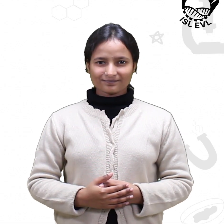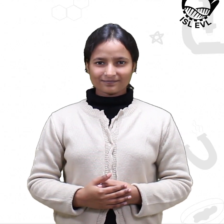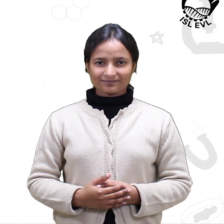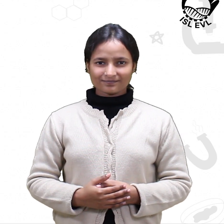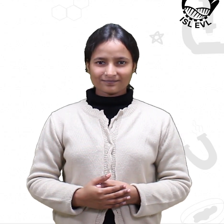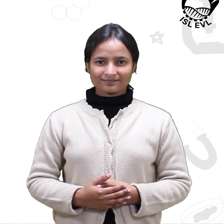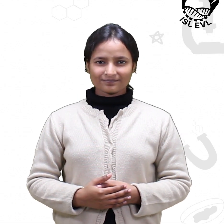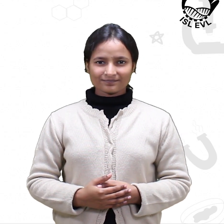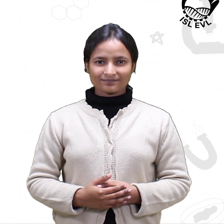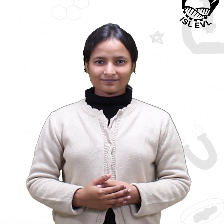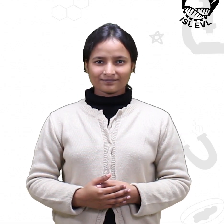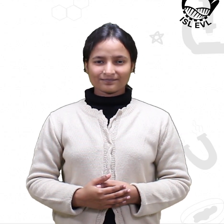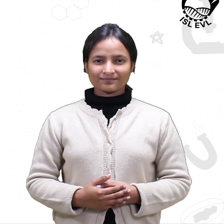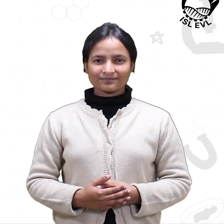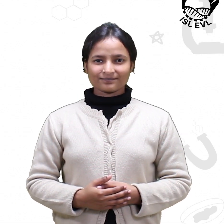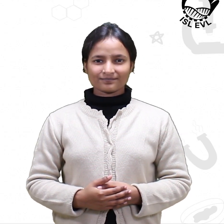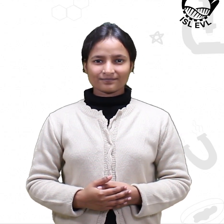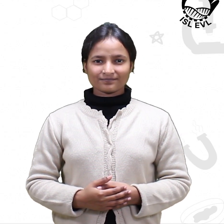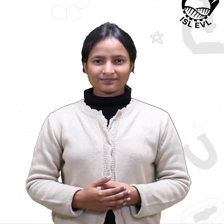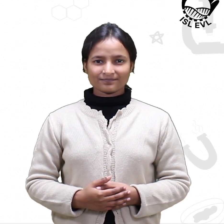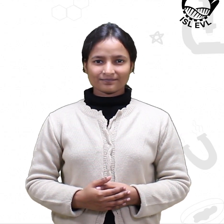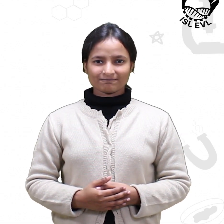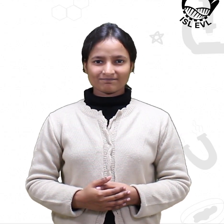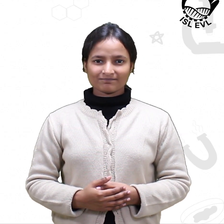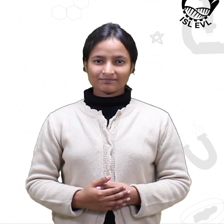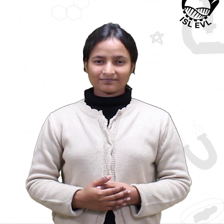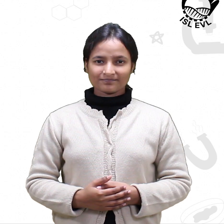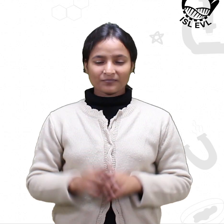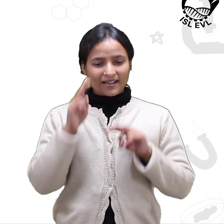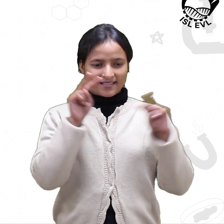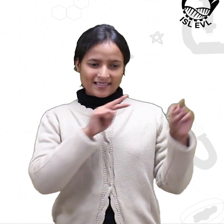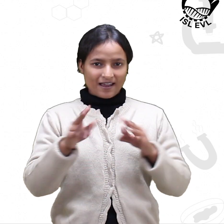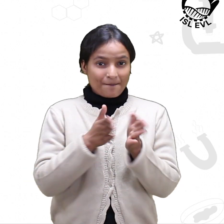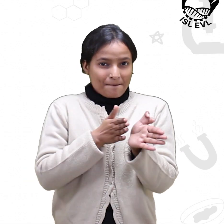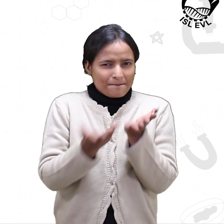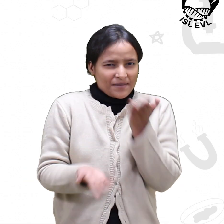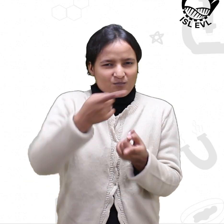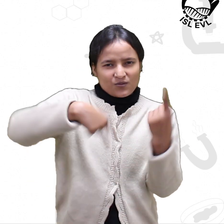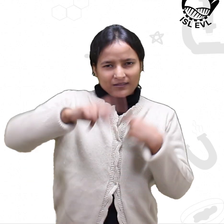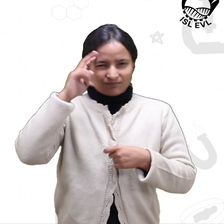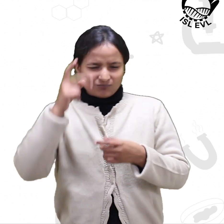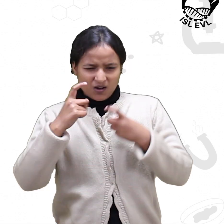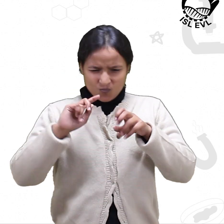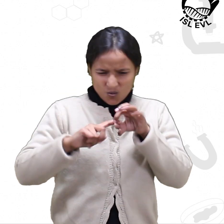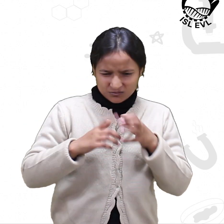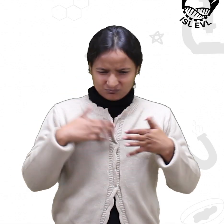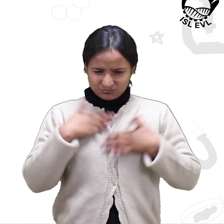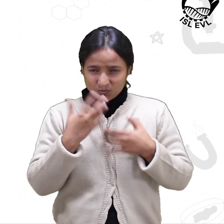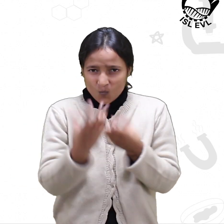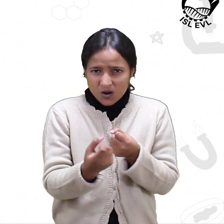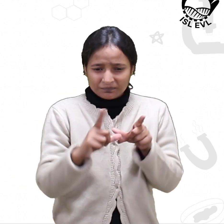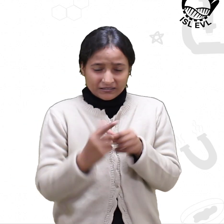episodes. We are sure we must have sparked your curiosity. You can submit all your questions on